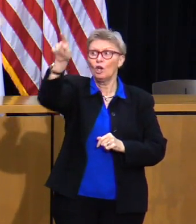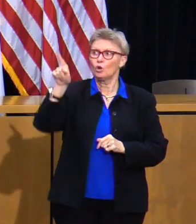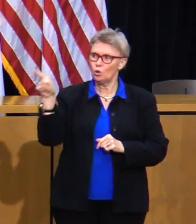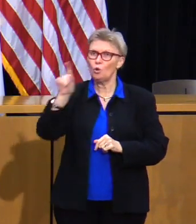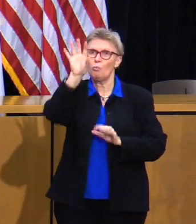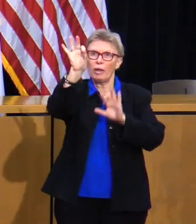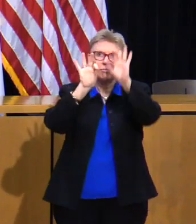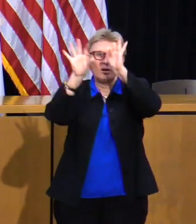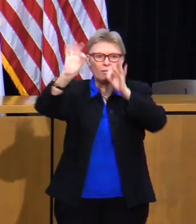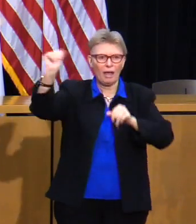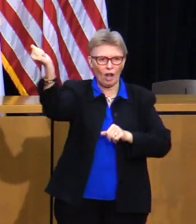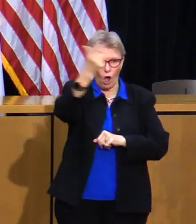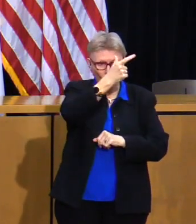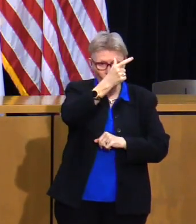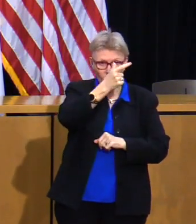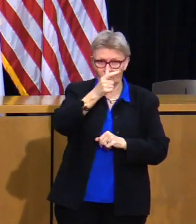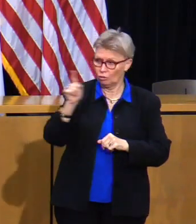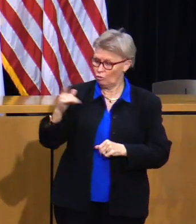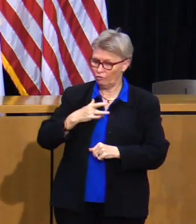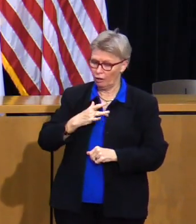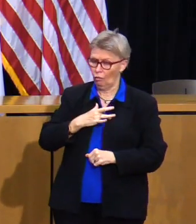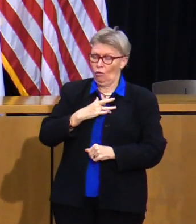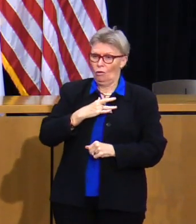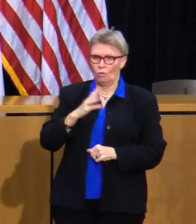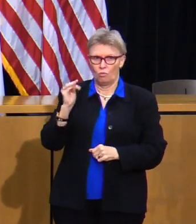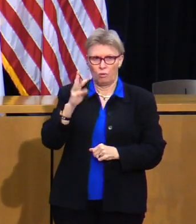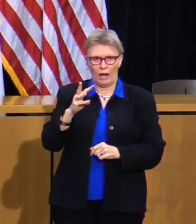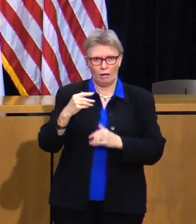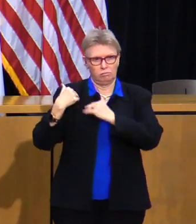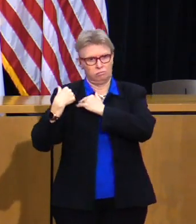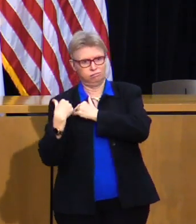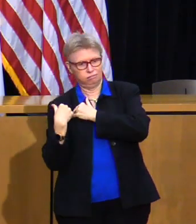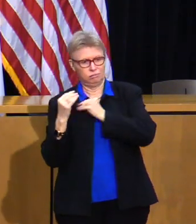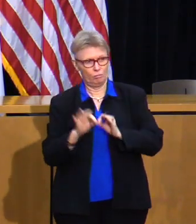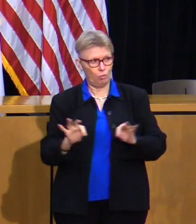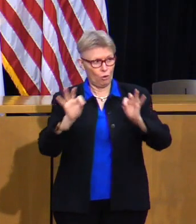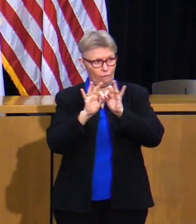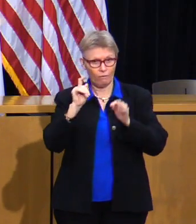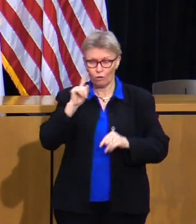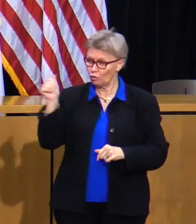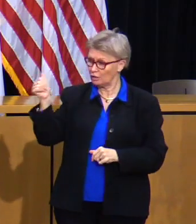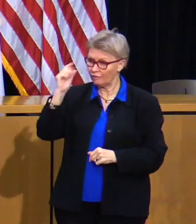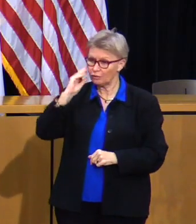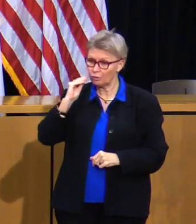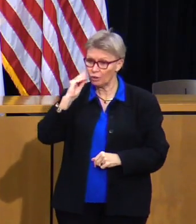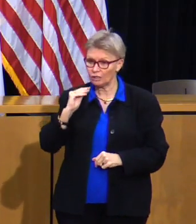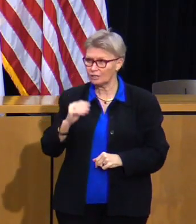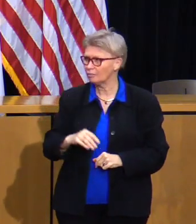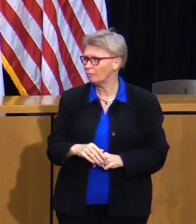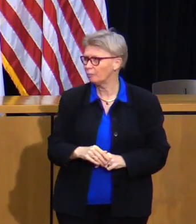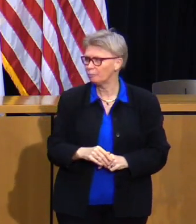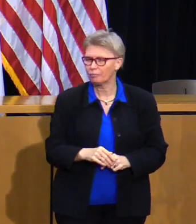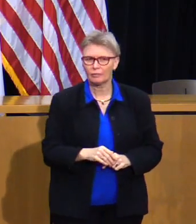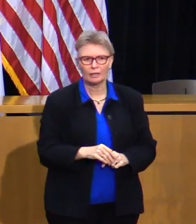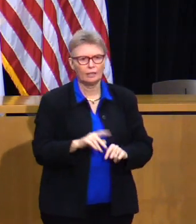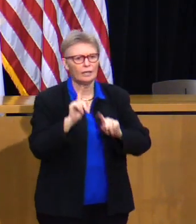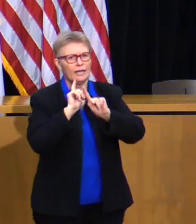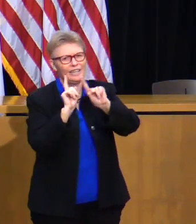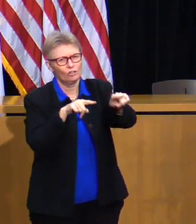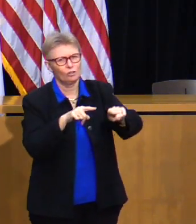entirety of a branch of government in your terms? Well, I guess I'd say a couple things. First of